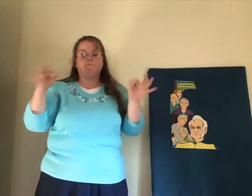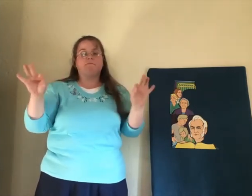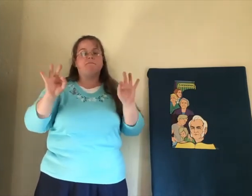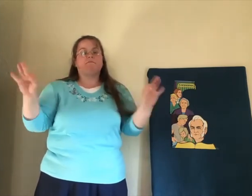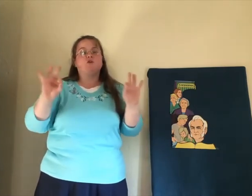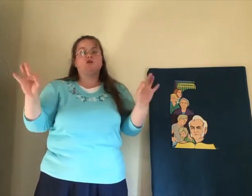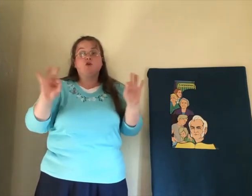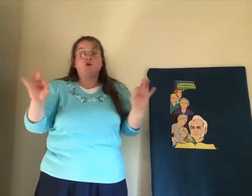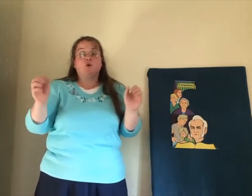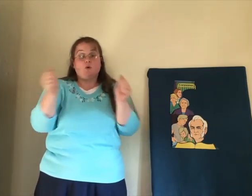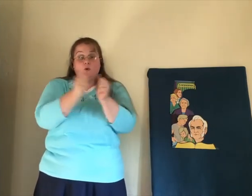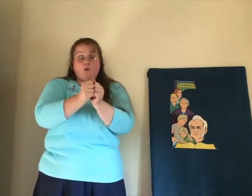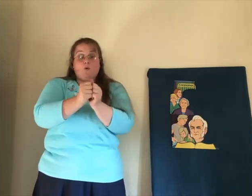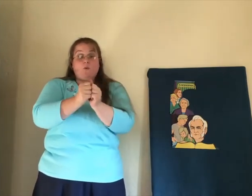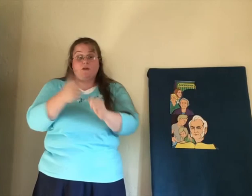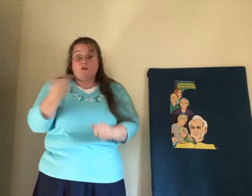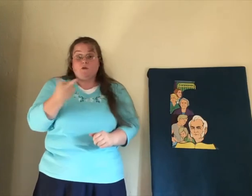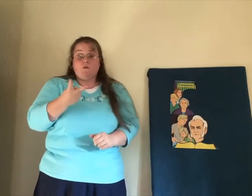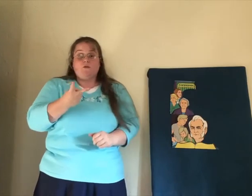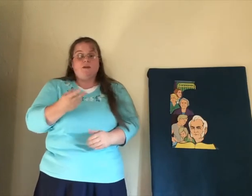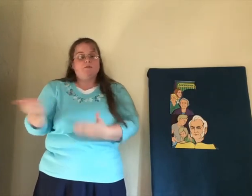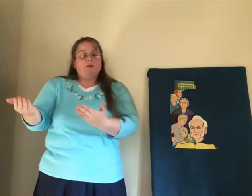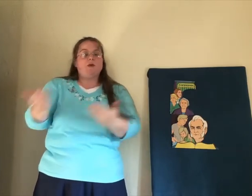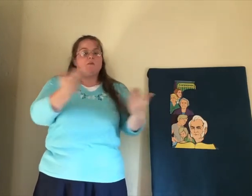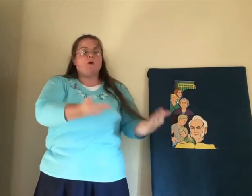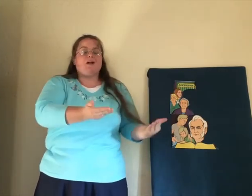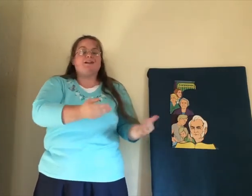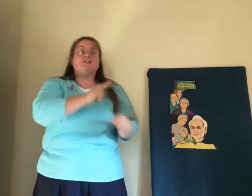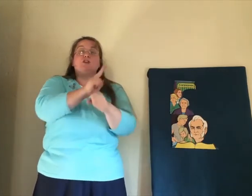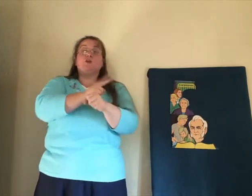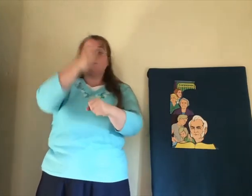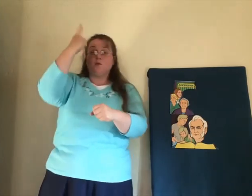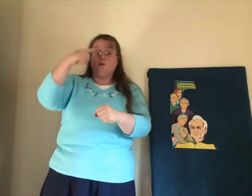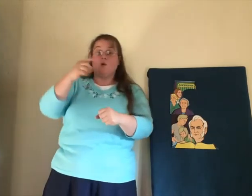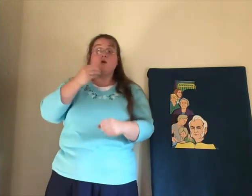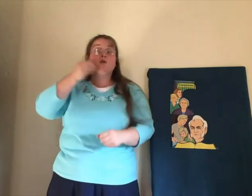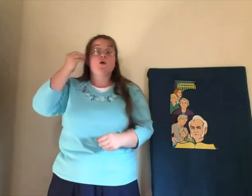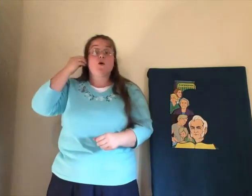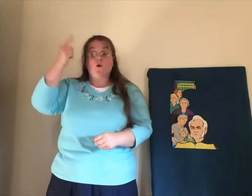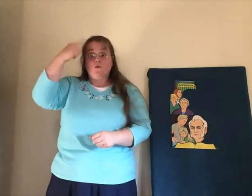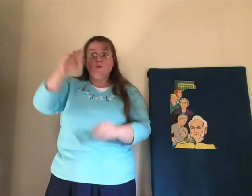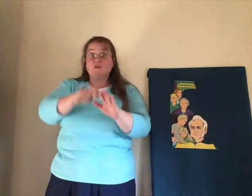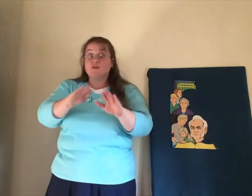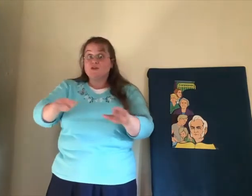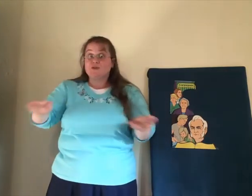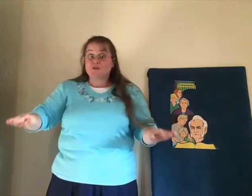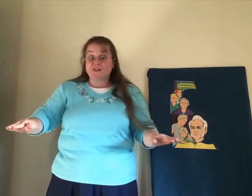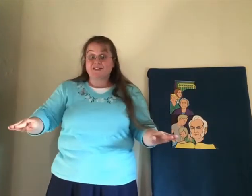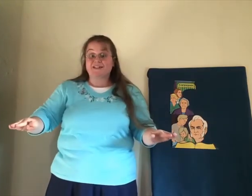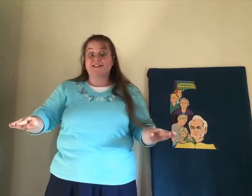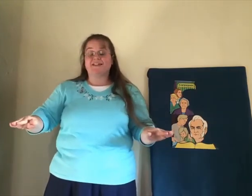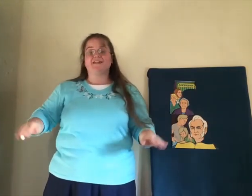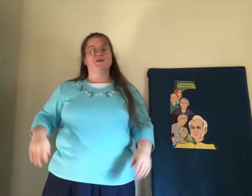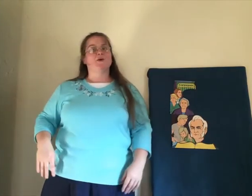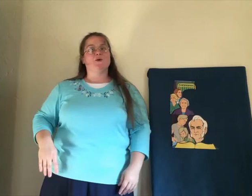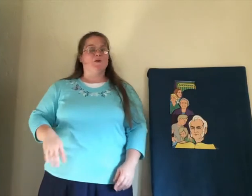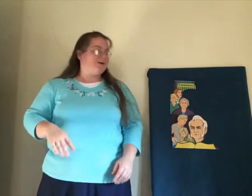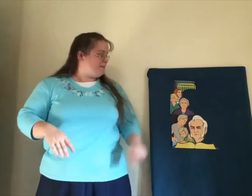their own furniture with them. And they brought it to use for the home for the